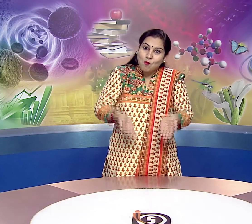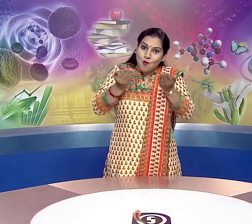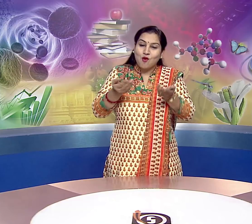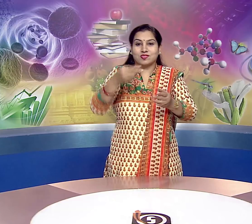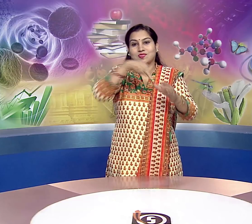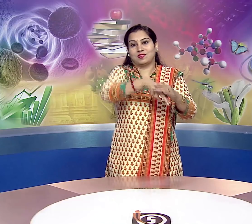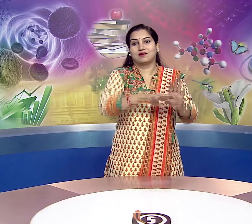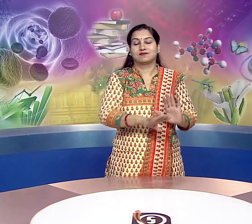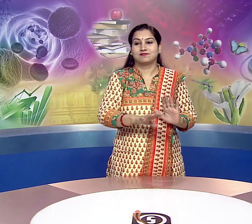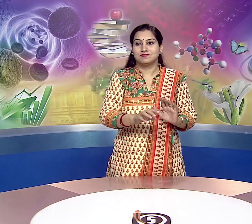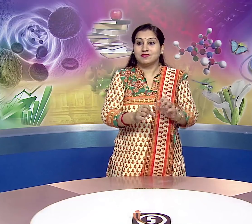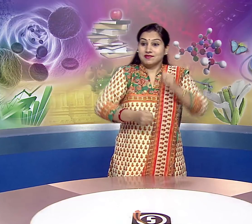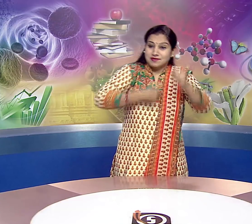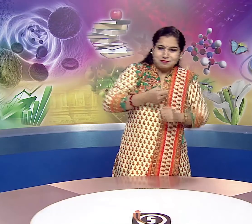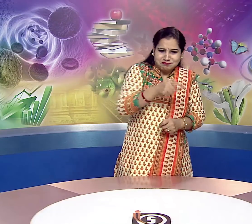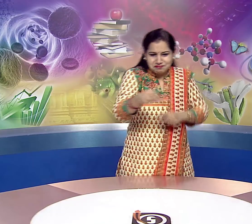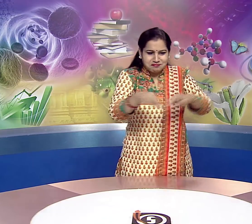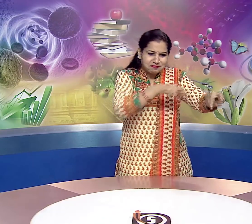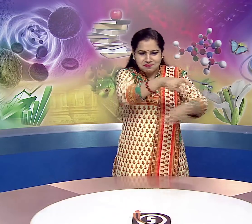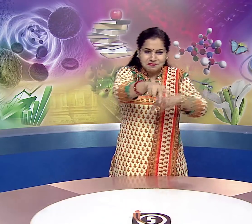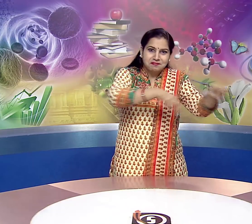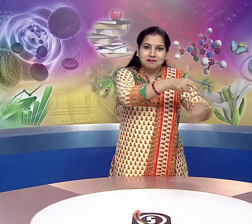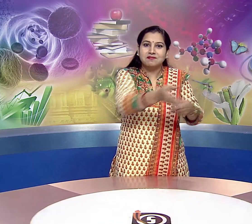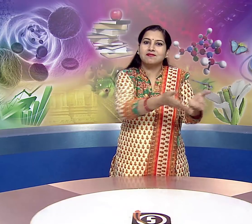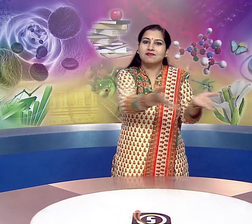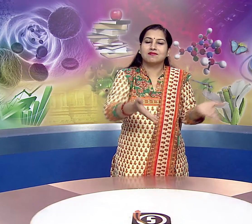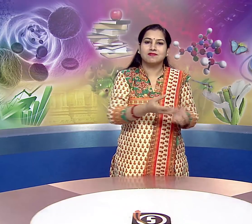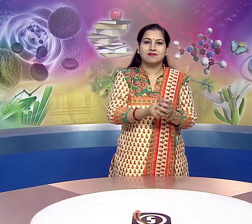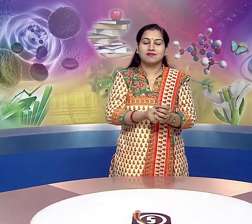They ran here and there in great delight.